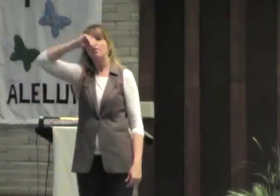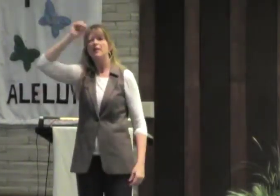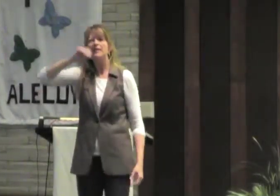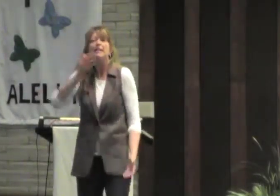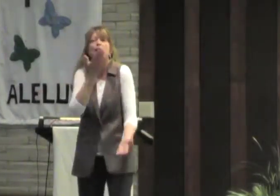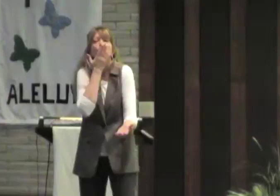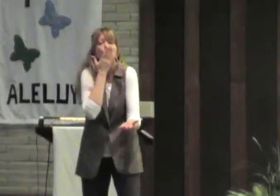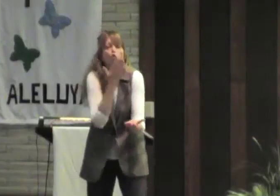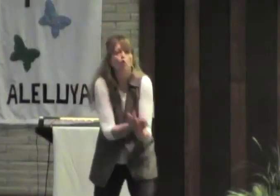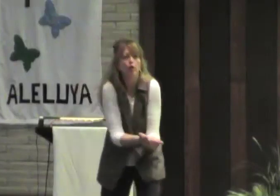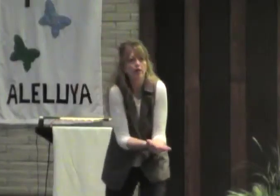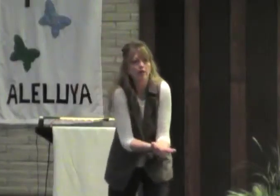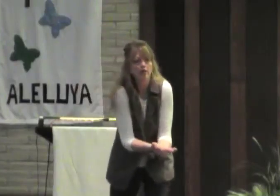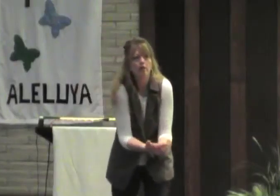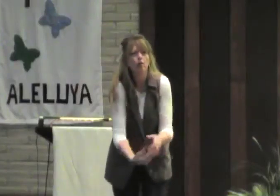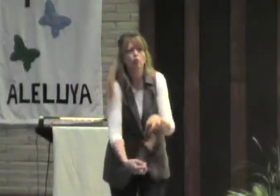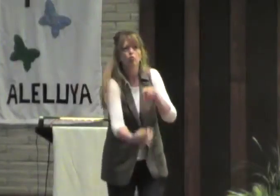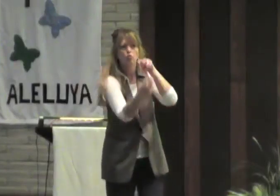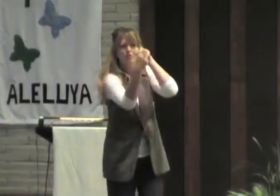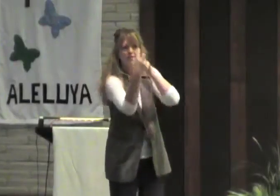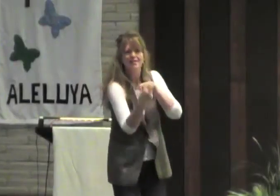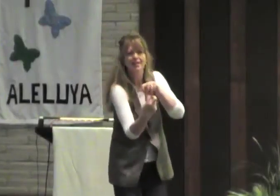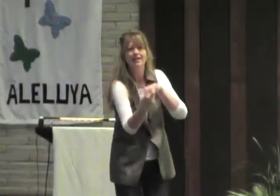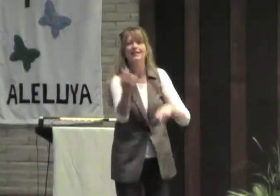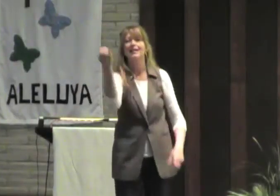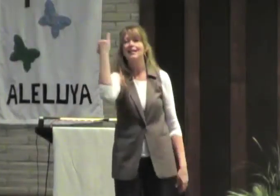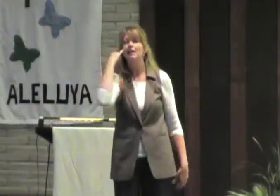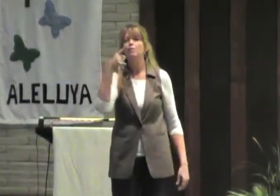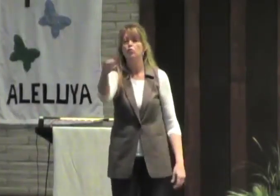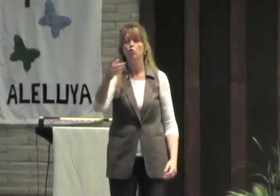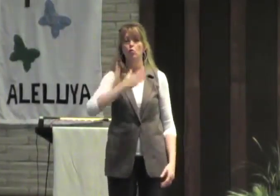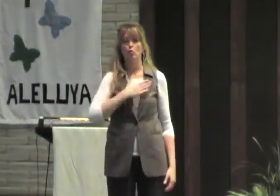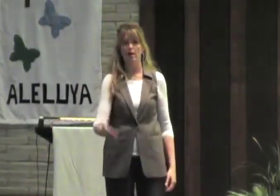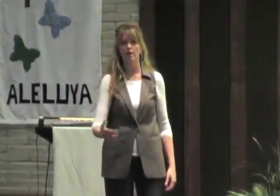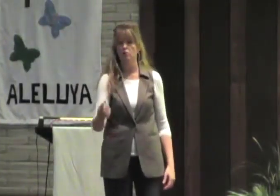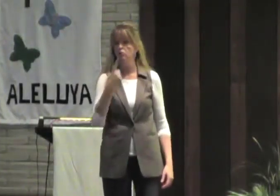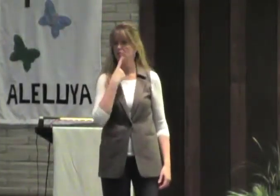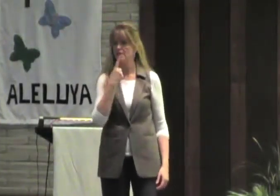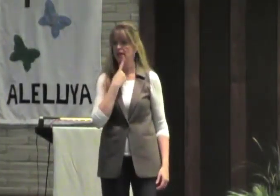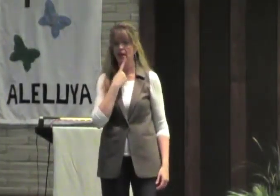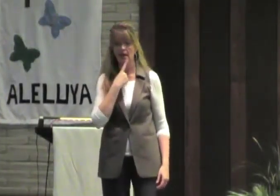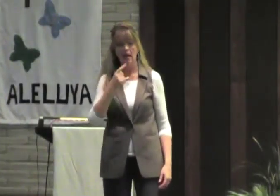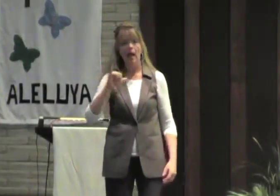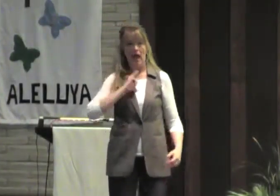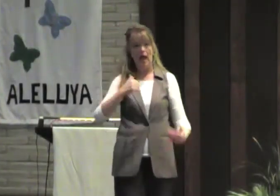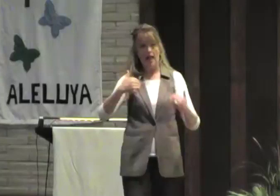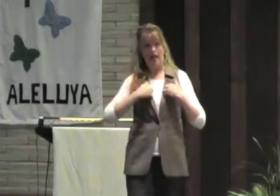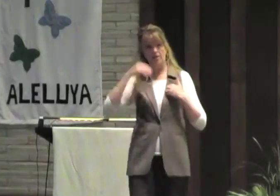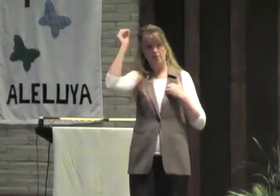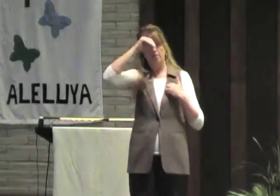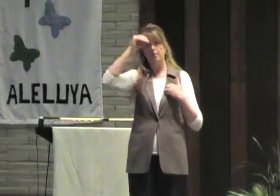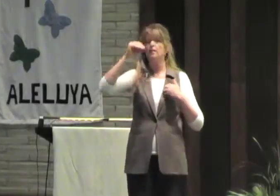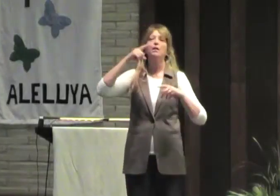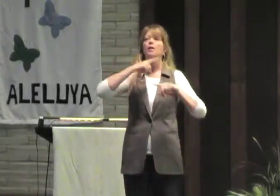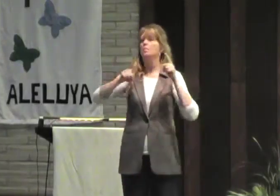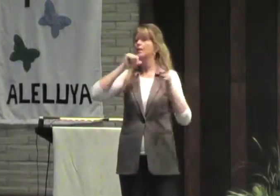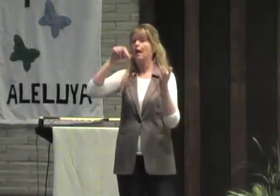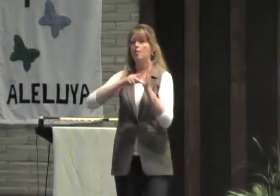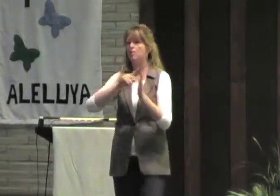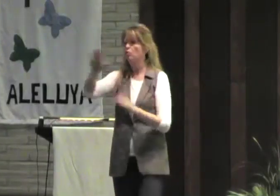Disagreement is different than an opinion. Having an opinion is good. To sit, if you're willing to say, I have an opinion, but